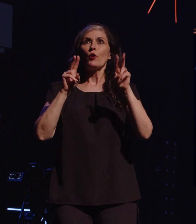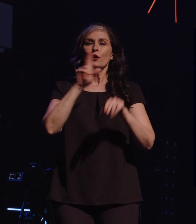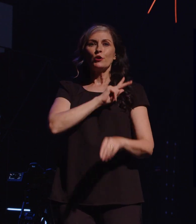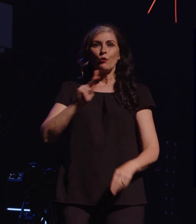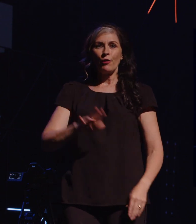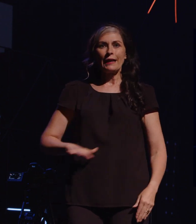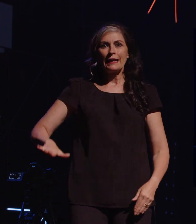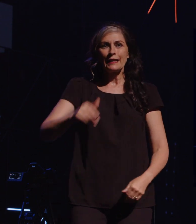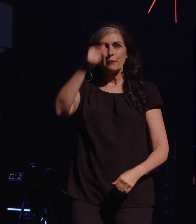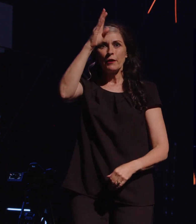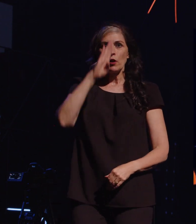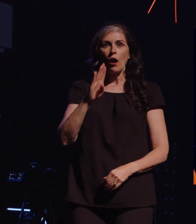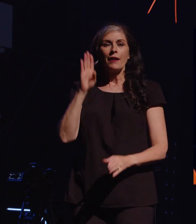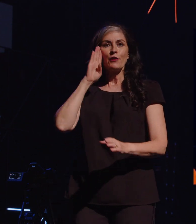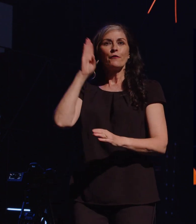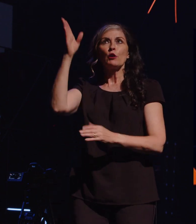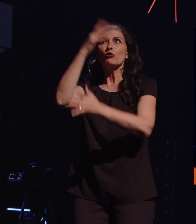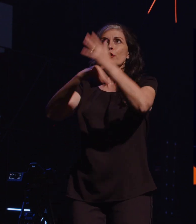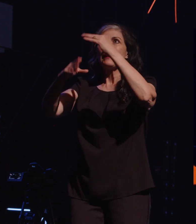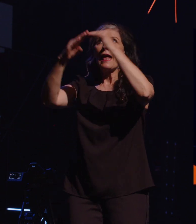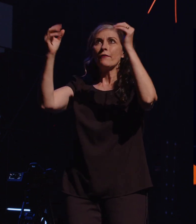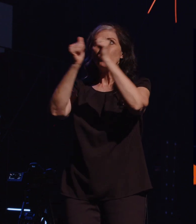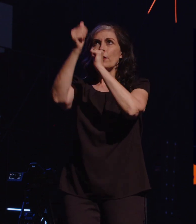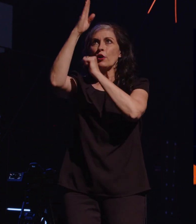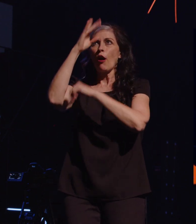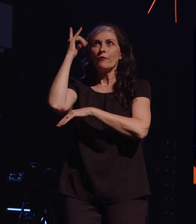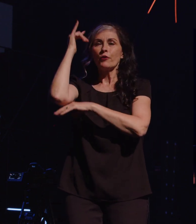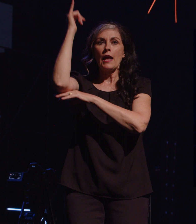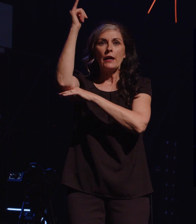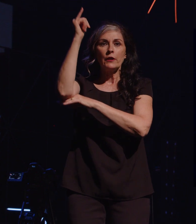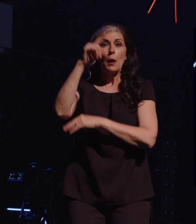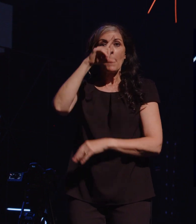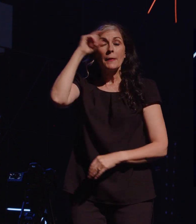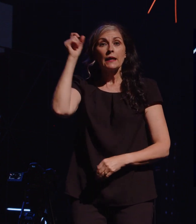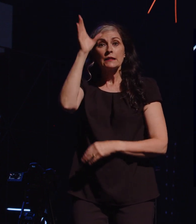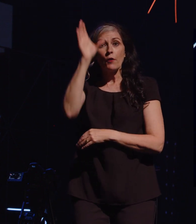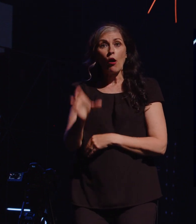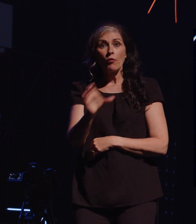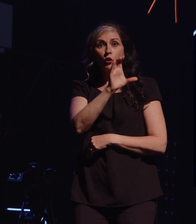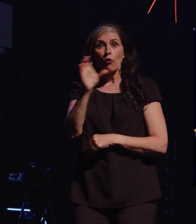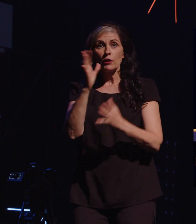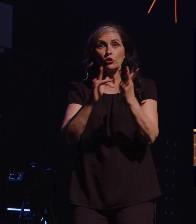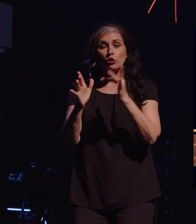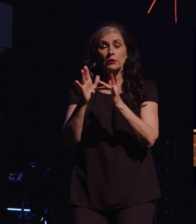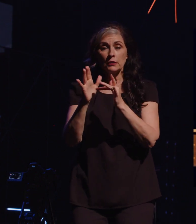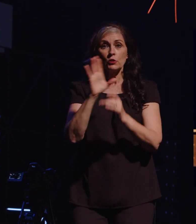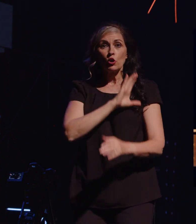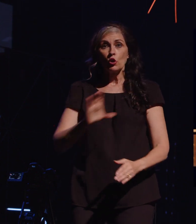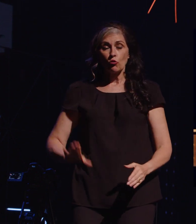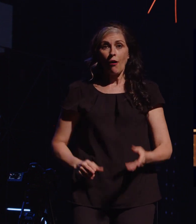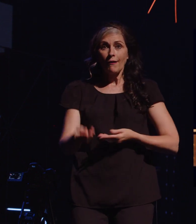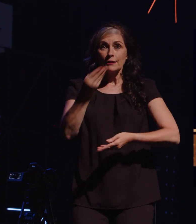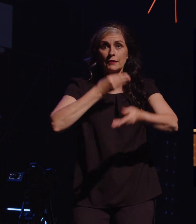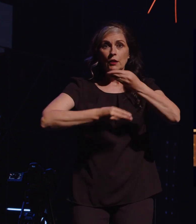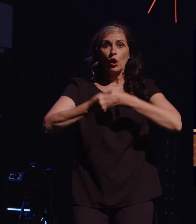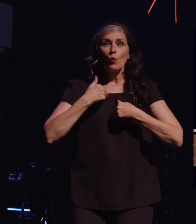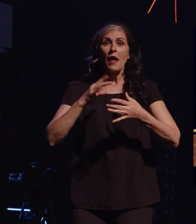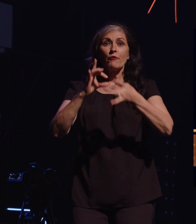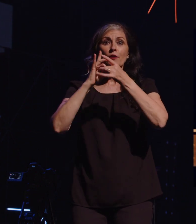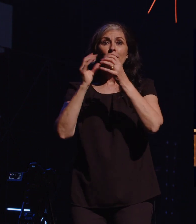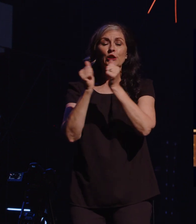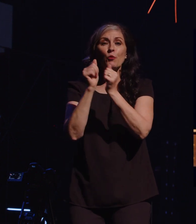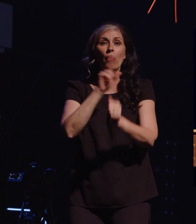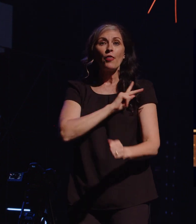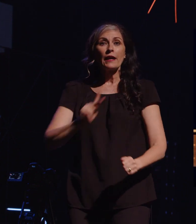God where we'll be in heaven one day for eternity because of what Jesus Christ did on the cross for our sins, where we could actually have a relationship with the king.